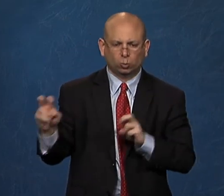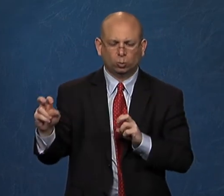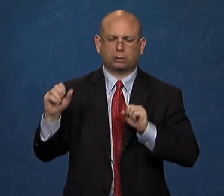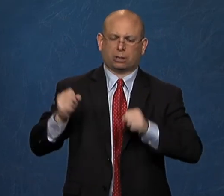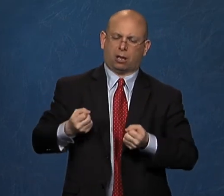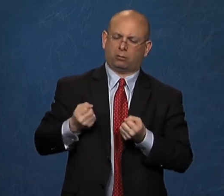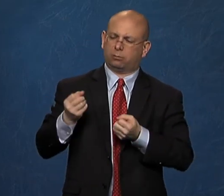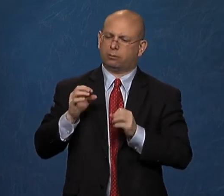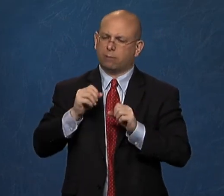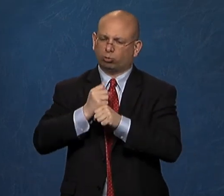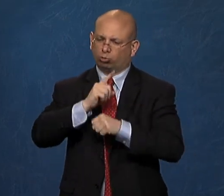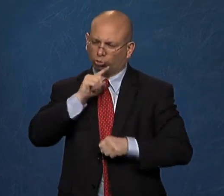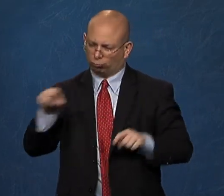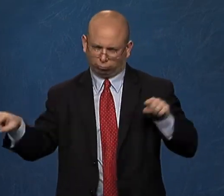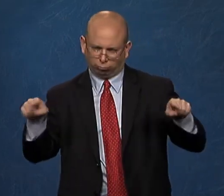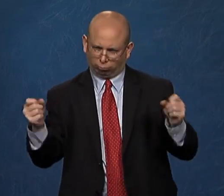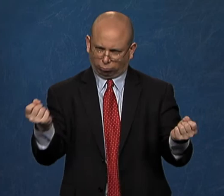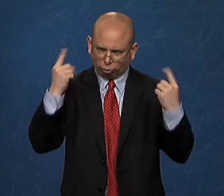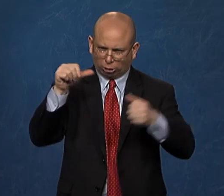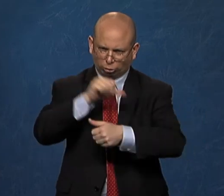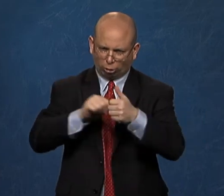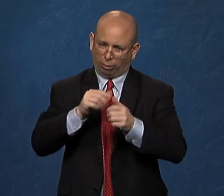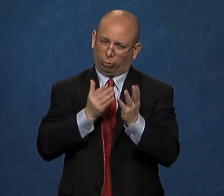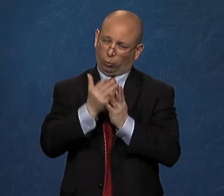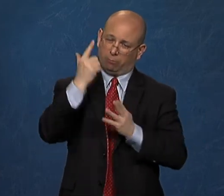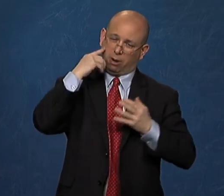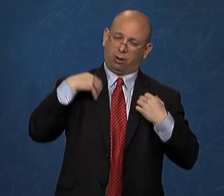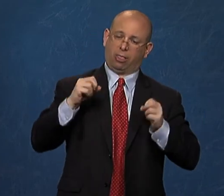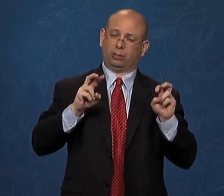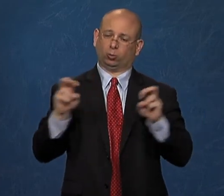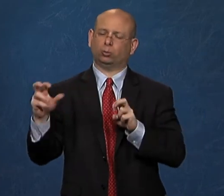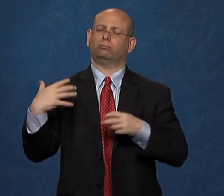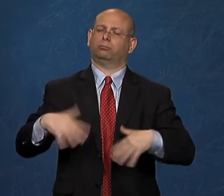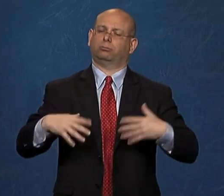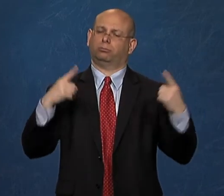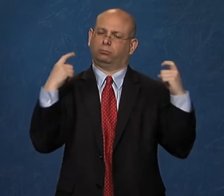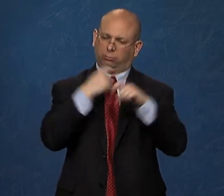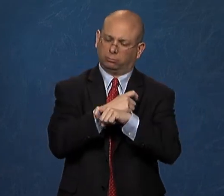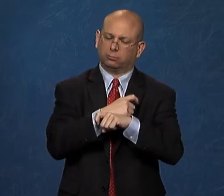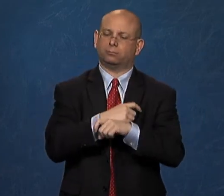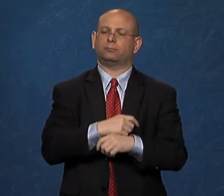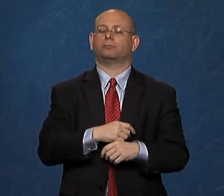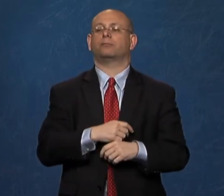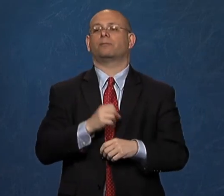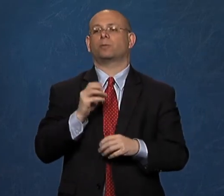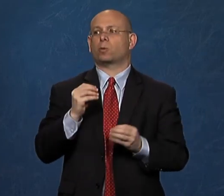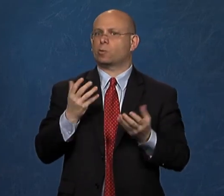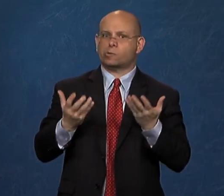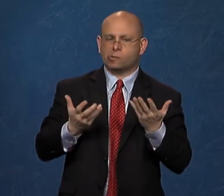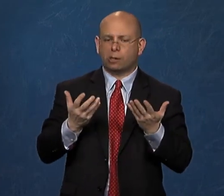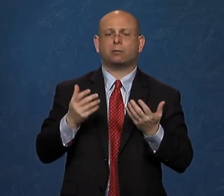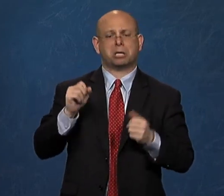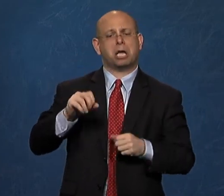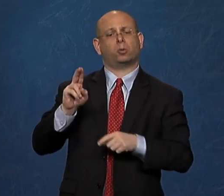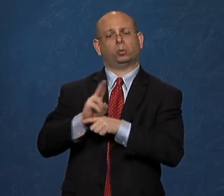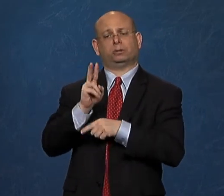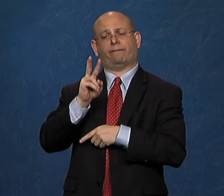that area. If there is an interpreter who is able to understand these kinds of situations, is well versed in mental health situations, VRI might